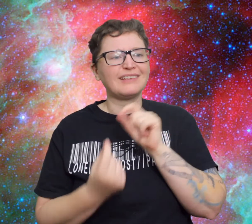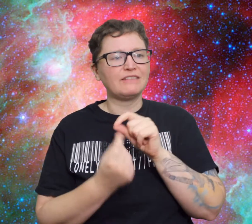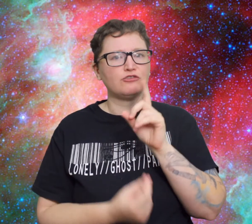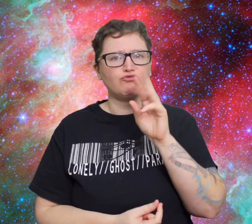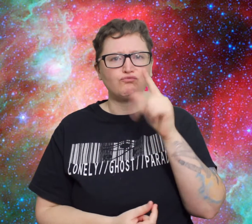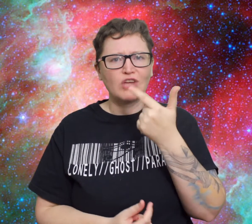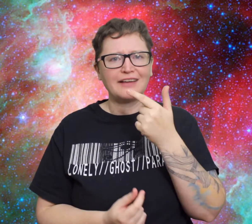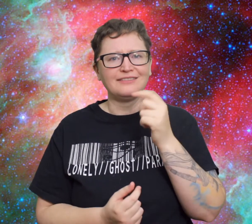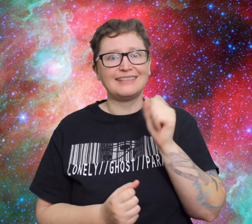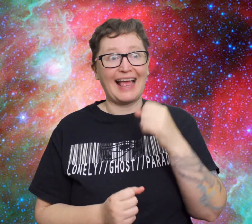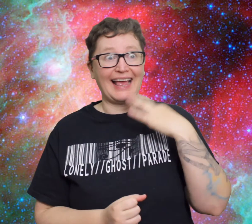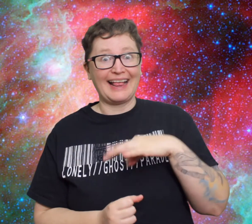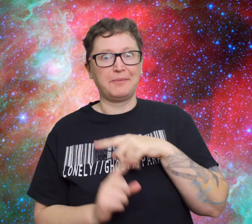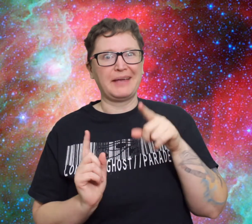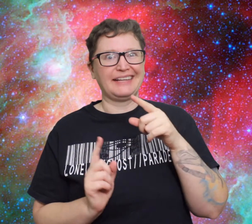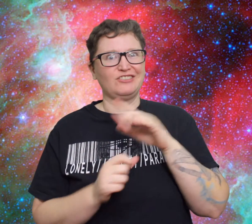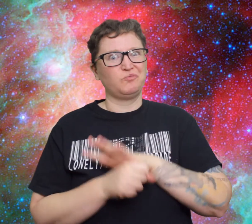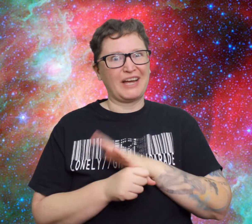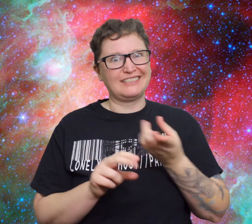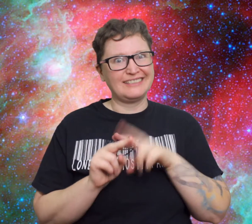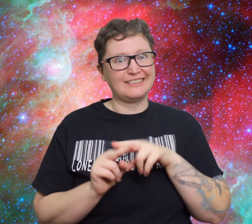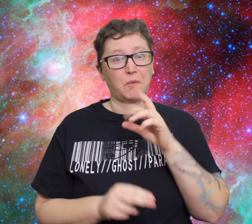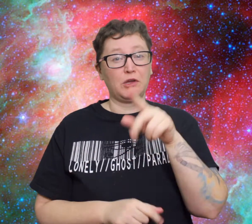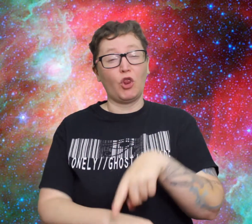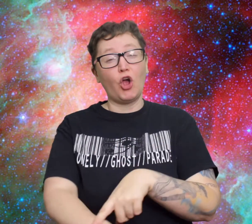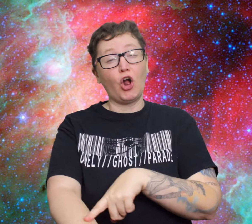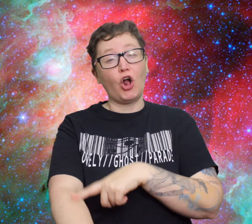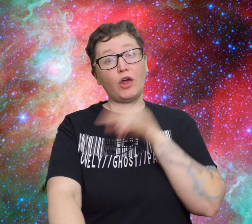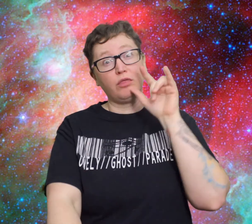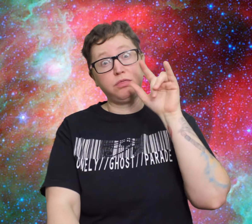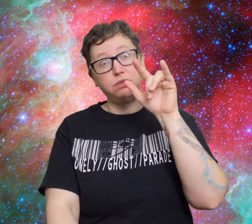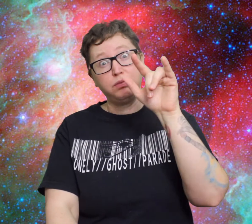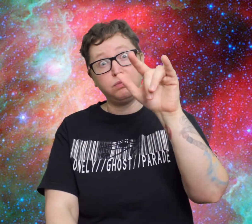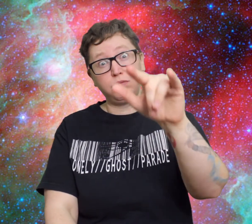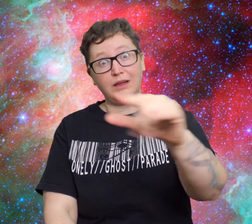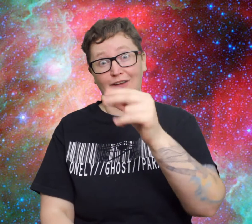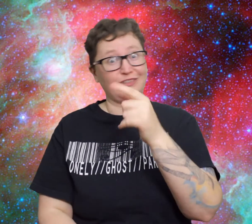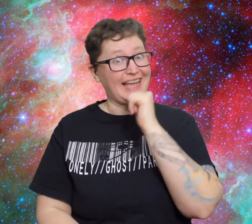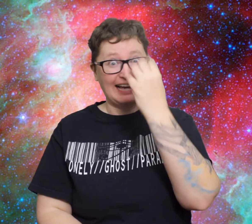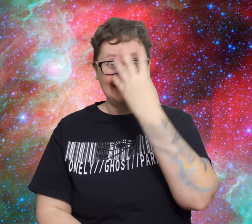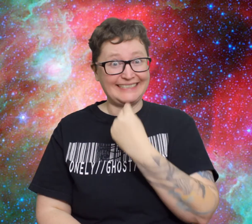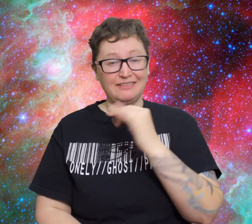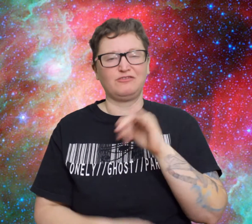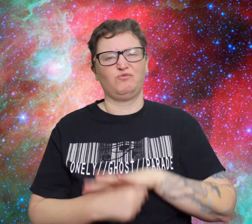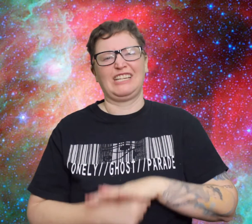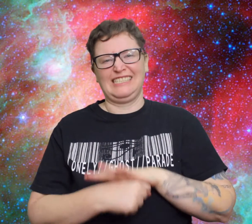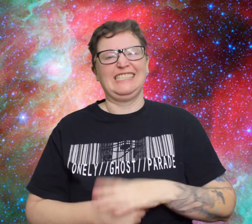time. And, you can do drugs, but then you'll do more stress. And if you're doing like a really long flight and you don't